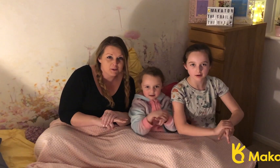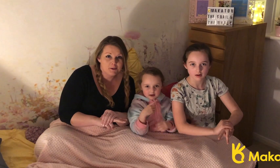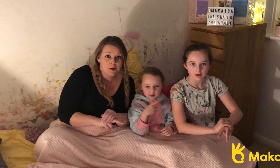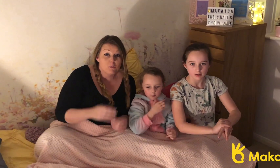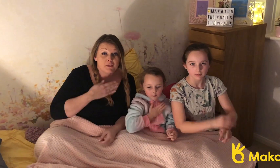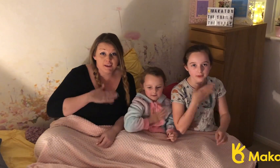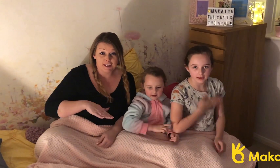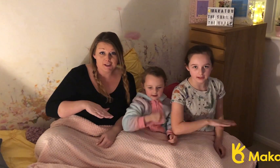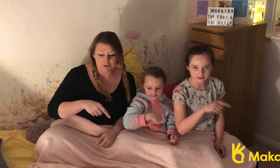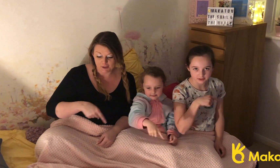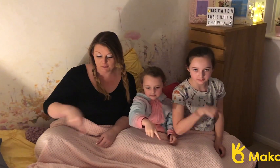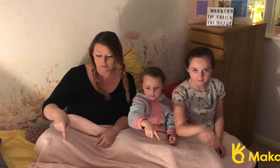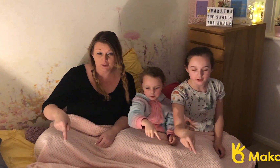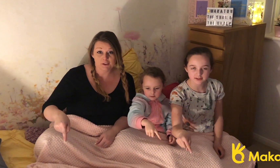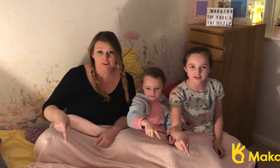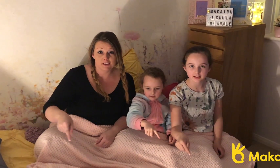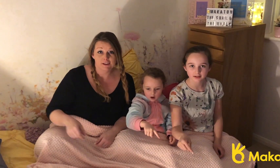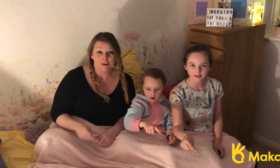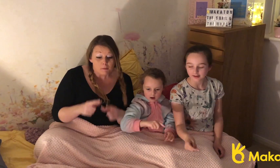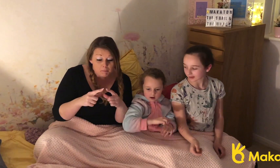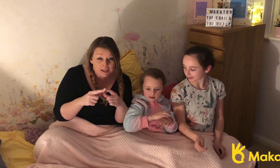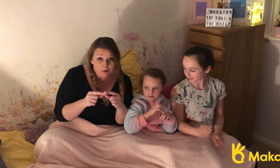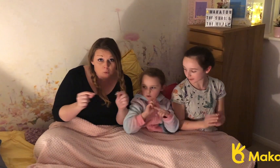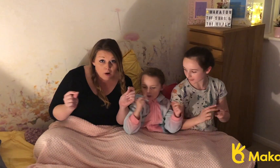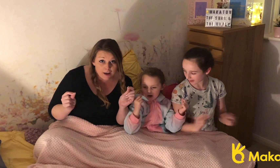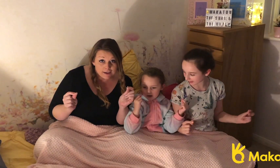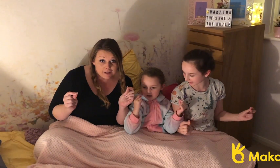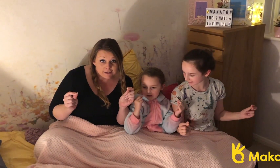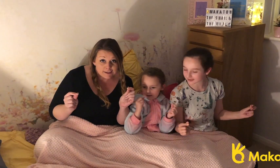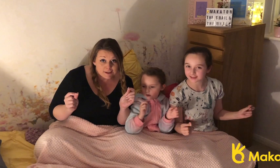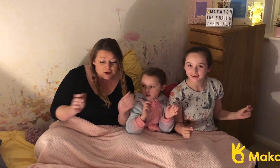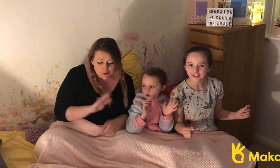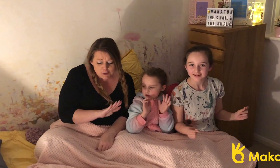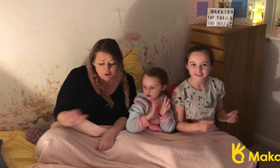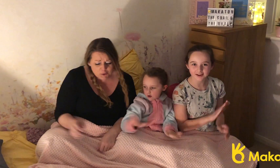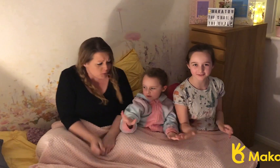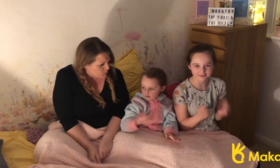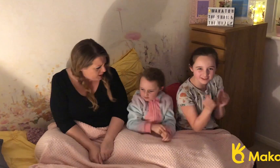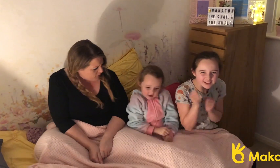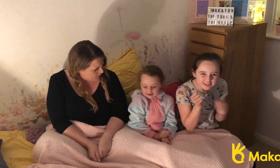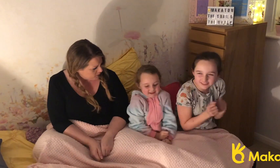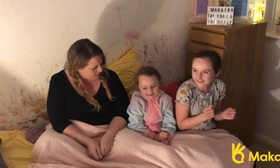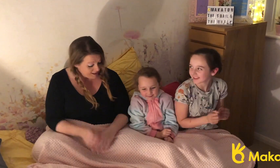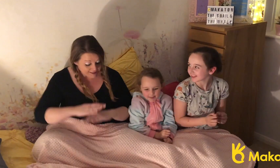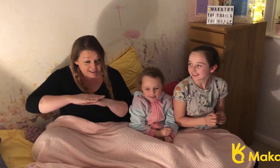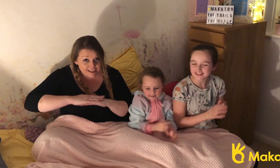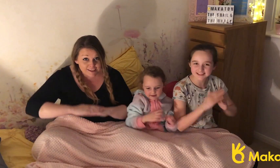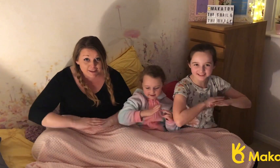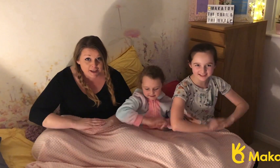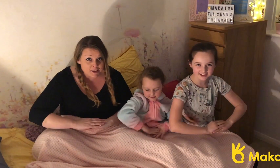snail with the itchy foot, "Be quiet, don't wriggle, sit